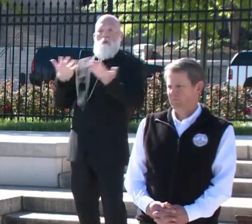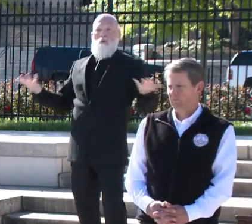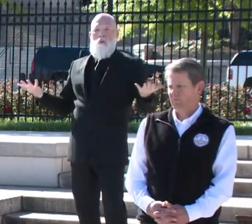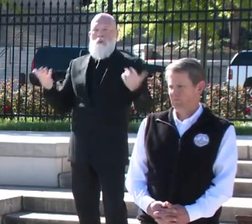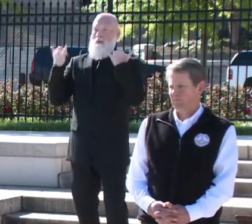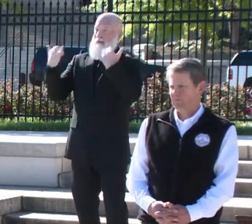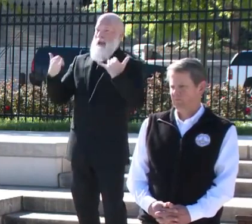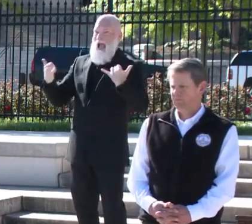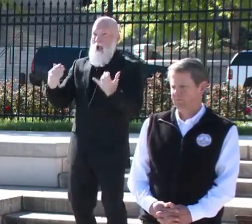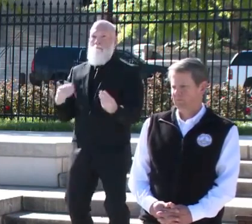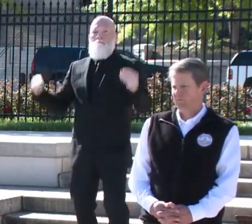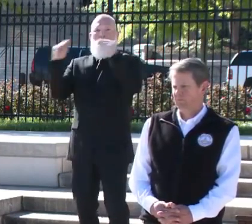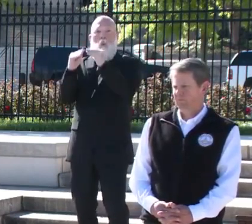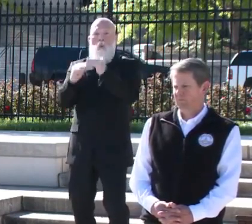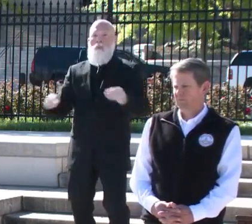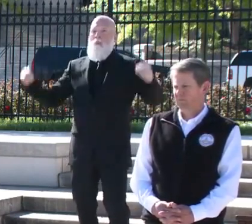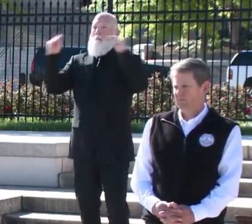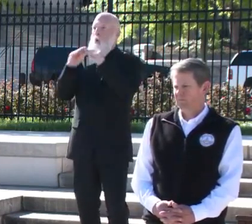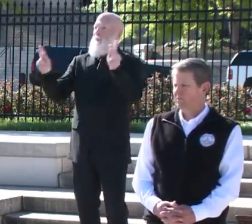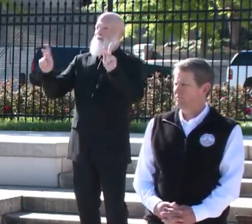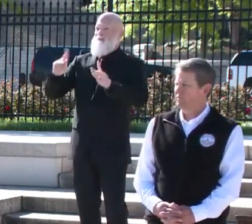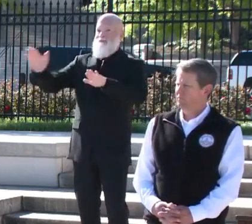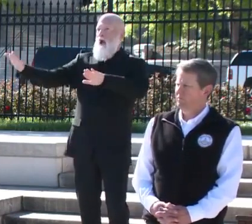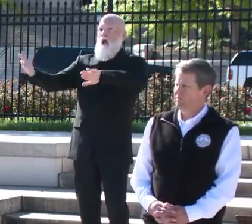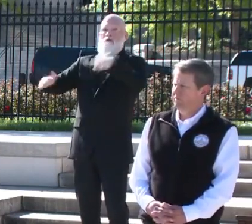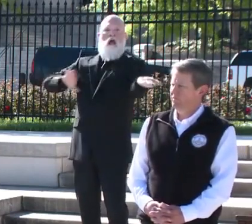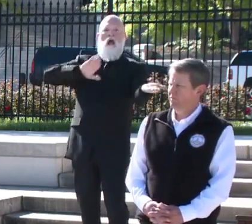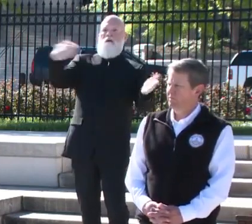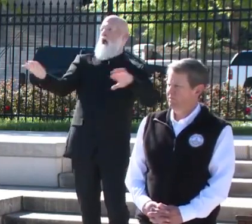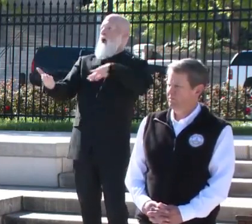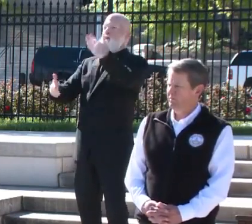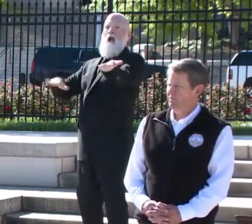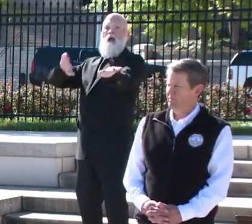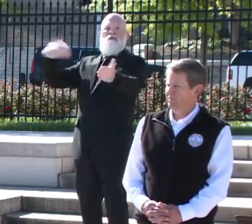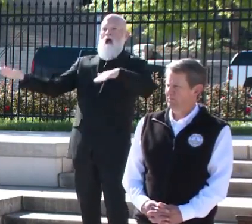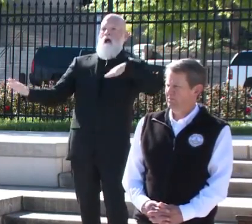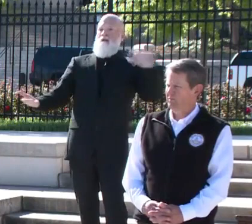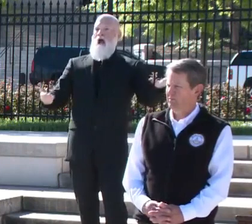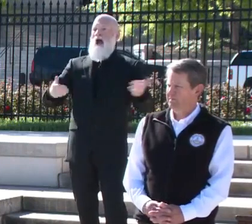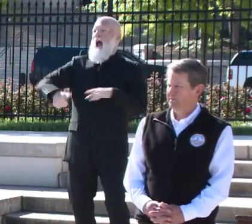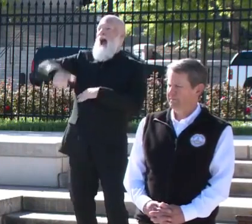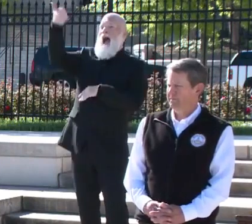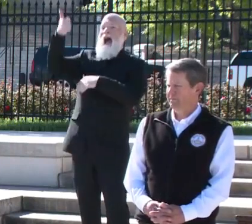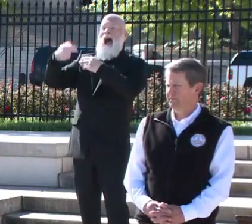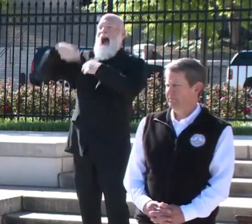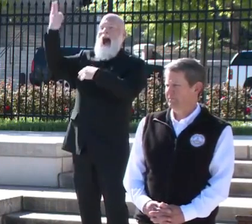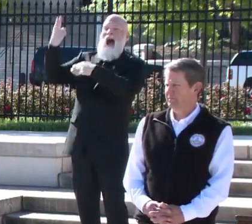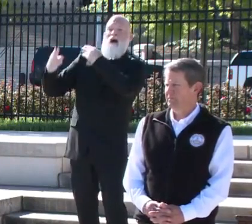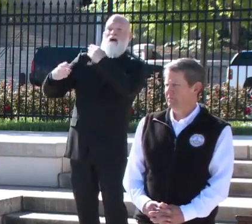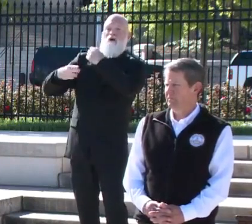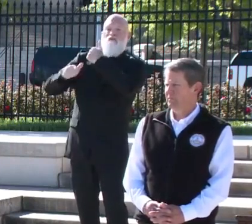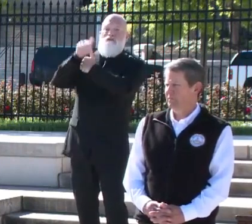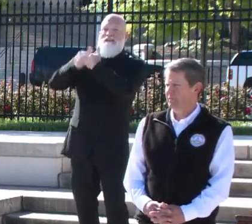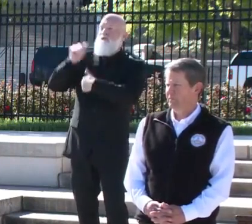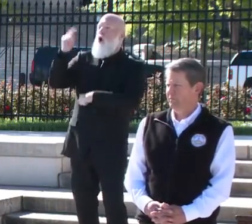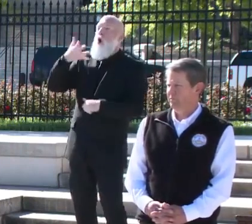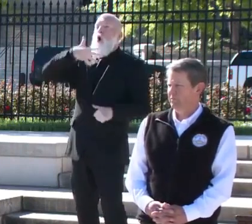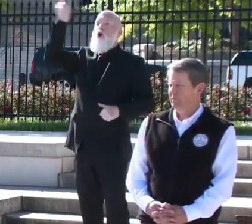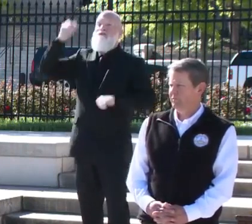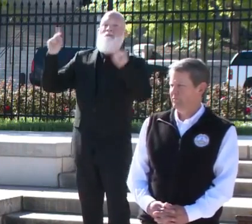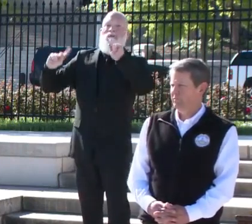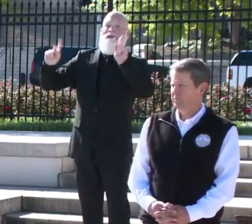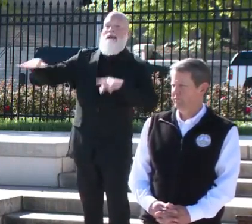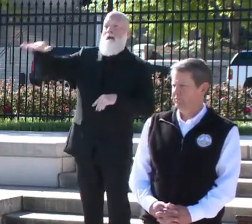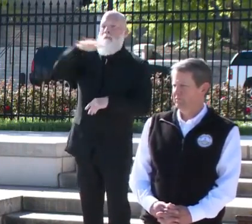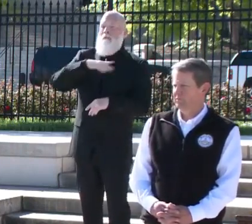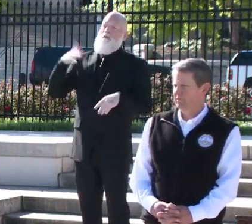occurred, those particularly elderly and those with chronic health conditions are most at risk, but